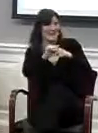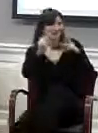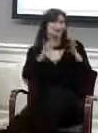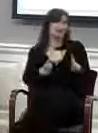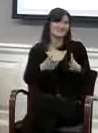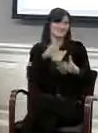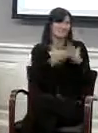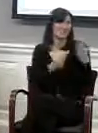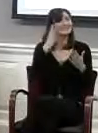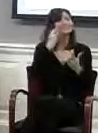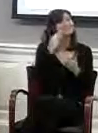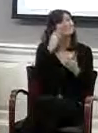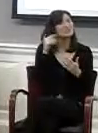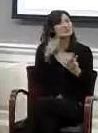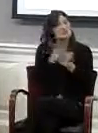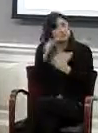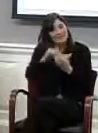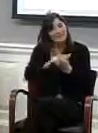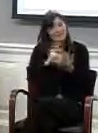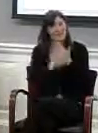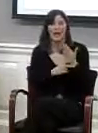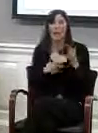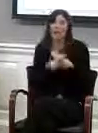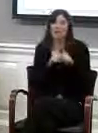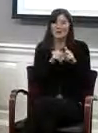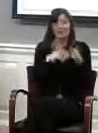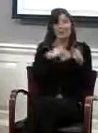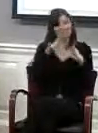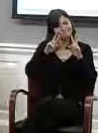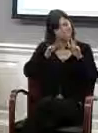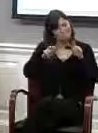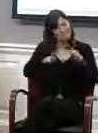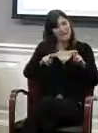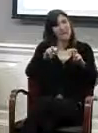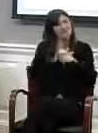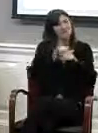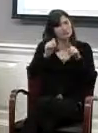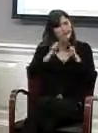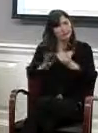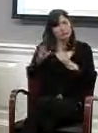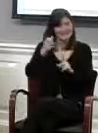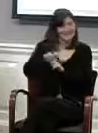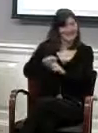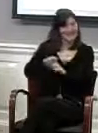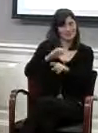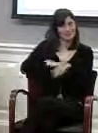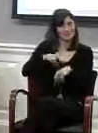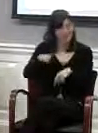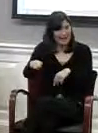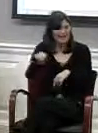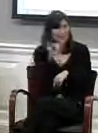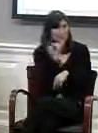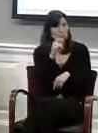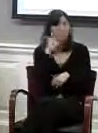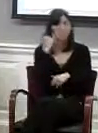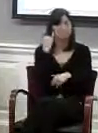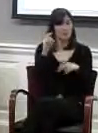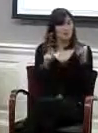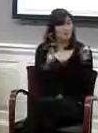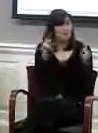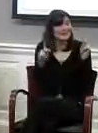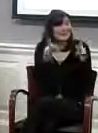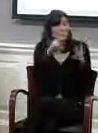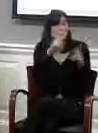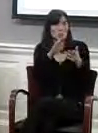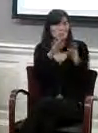in this program. I wanted to also look at impacts on the trainers because I speculated on, you know, obviously it's kind of clear that if you're a trainer in this program, you also have